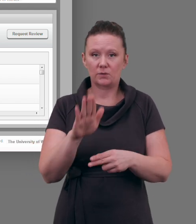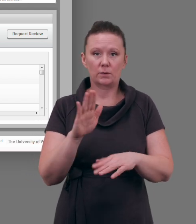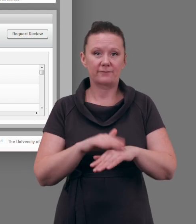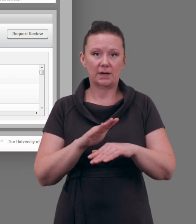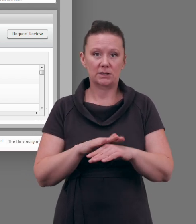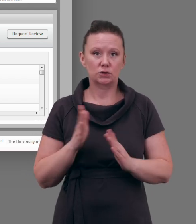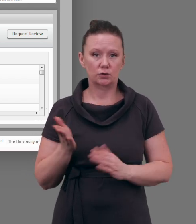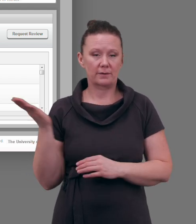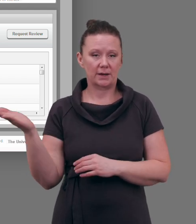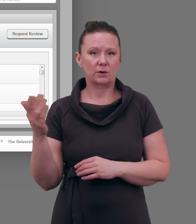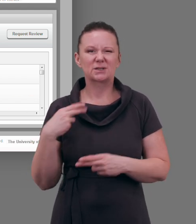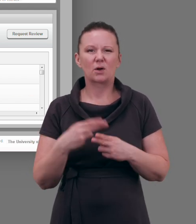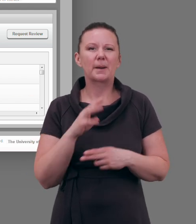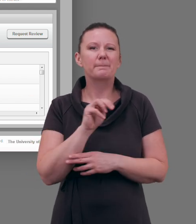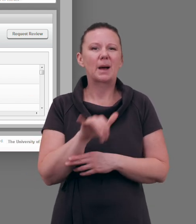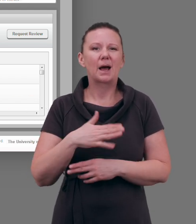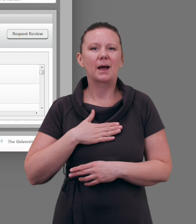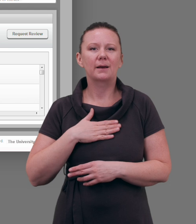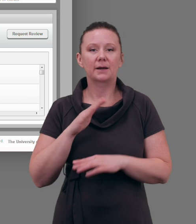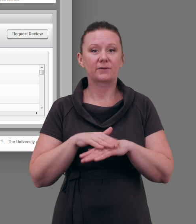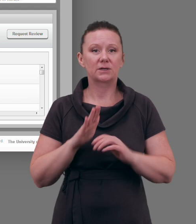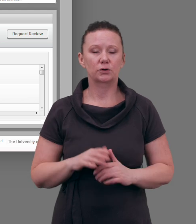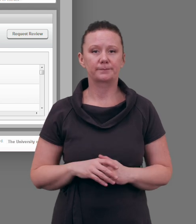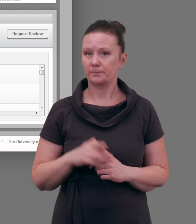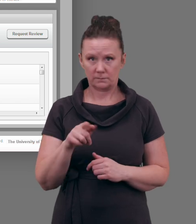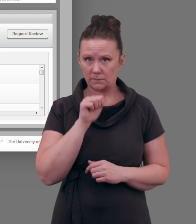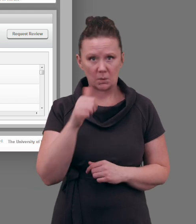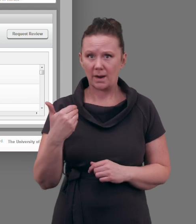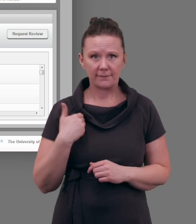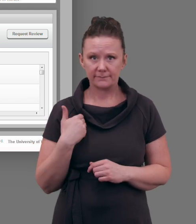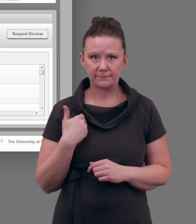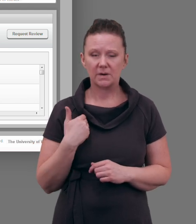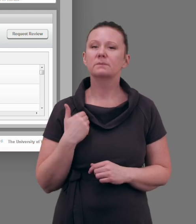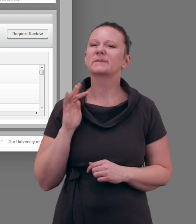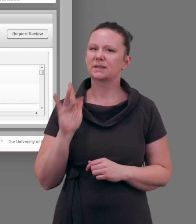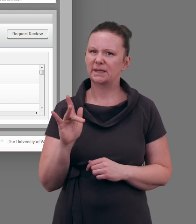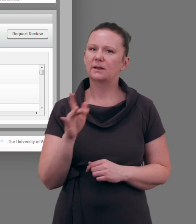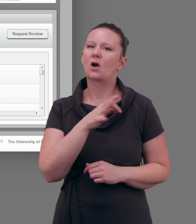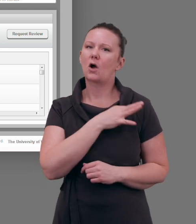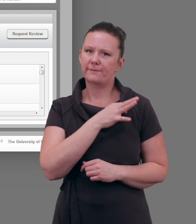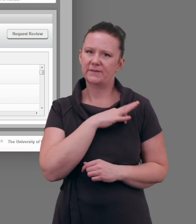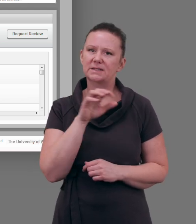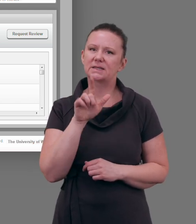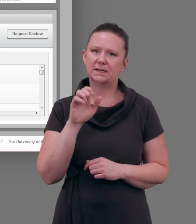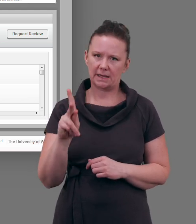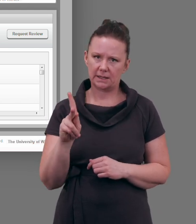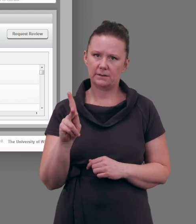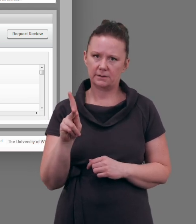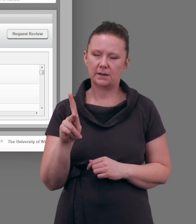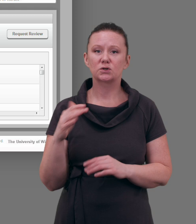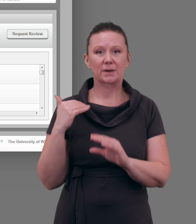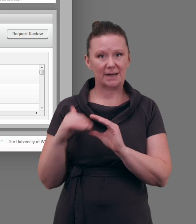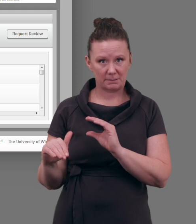Advisors section. If you do not have an advisor assigned, click the Advising Office link to send an email to the Advising Office